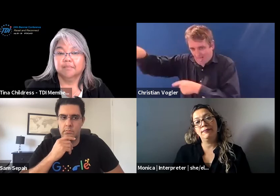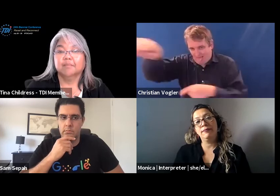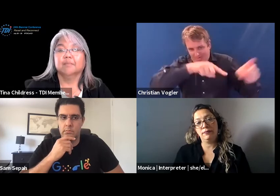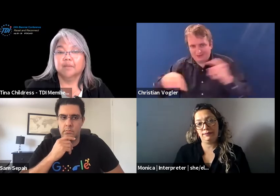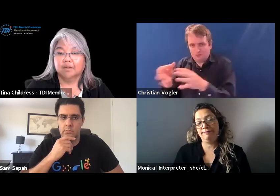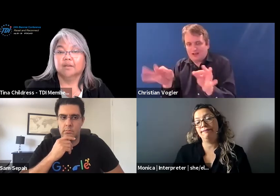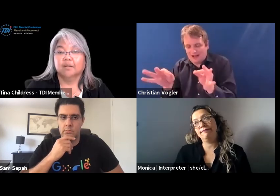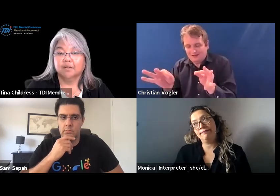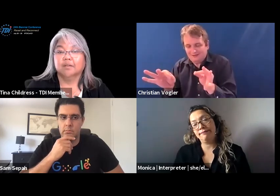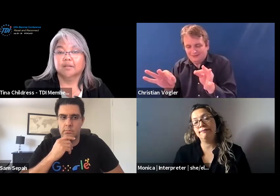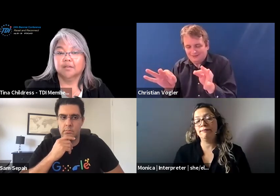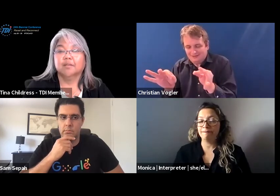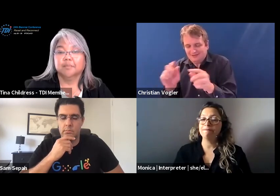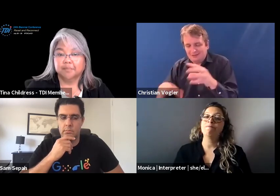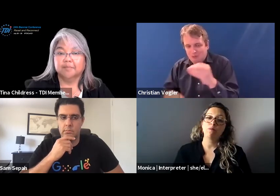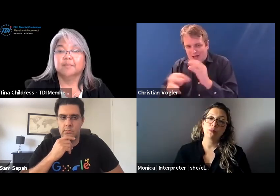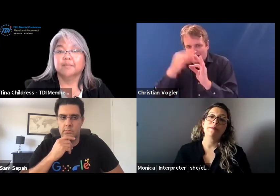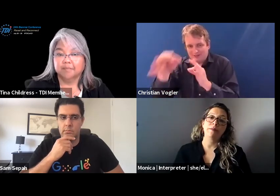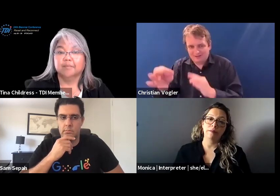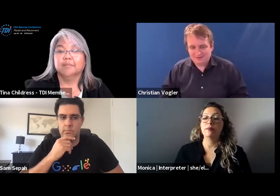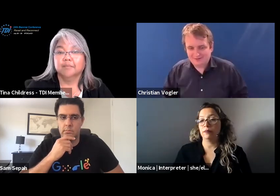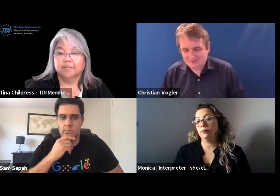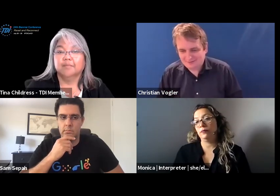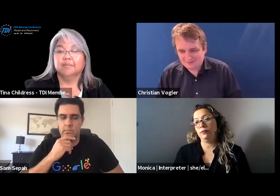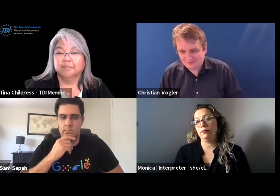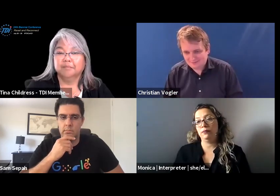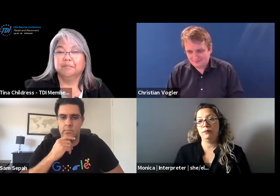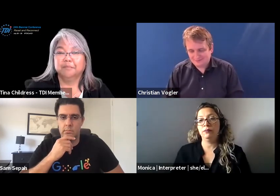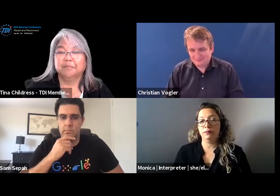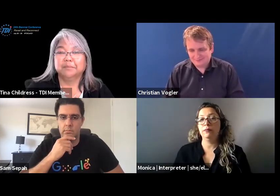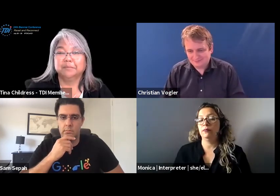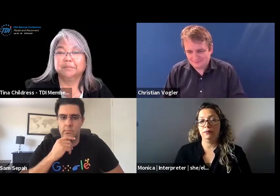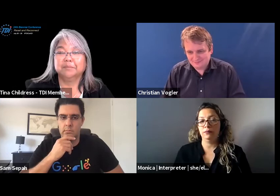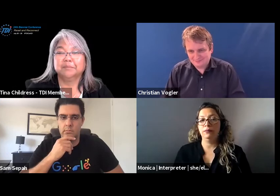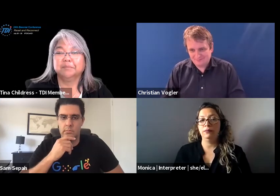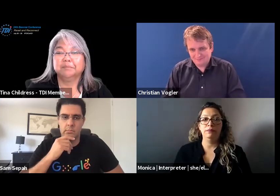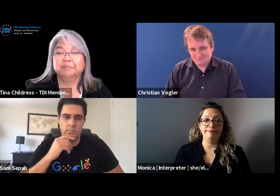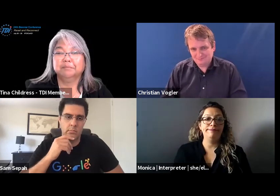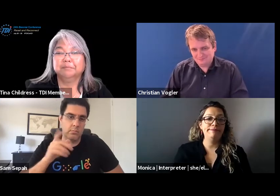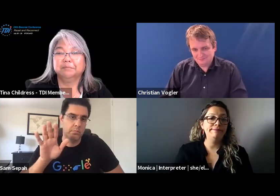But if you involve a third party, then the caption's gonna be more of a delay and have a longer lag time.